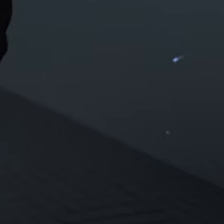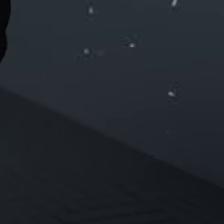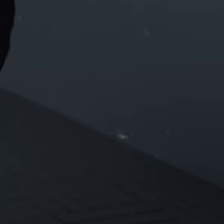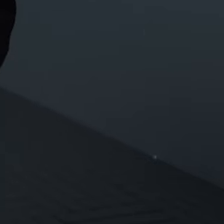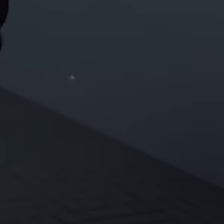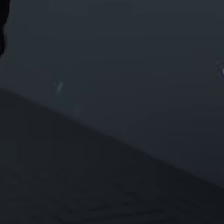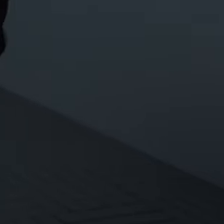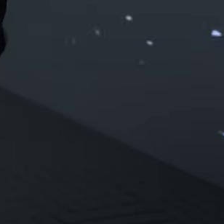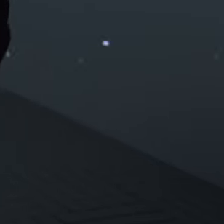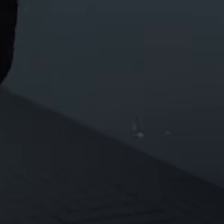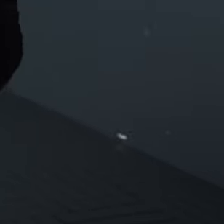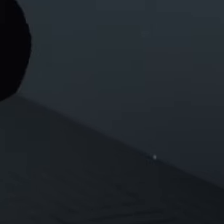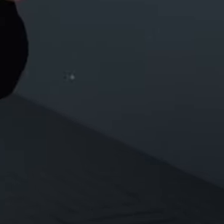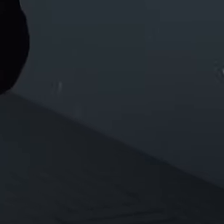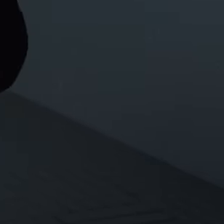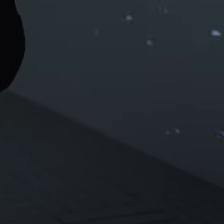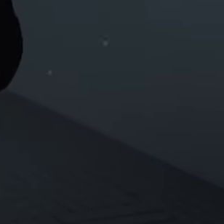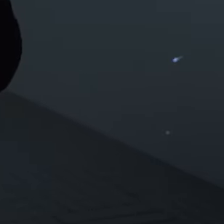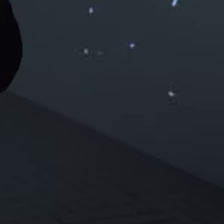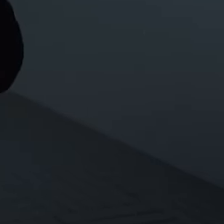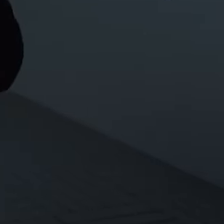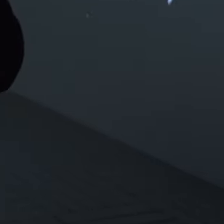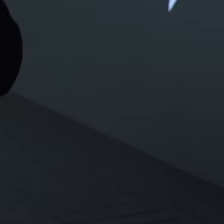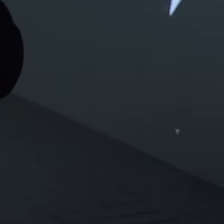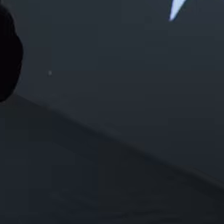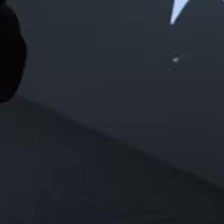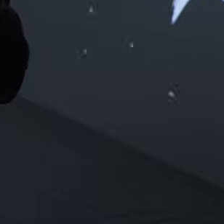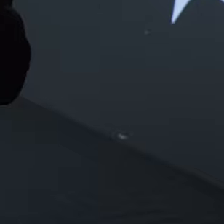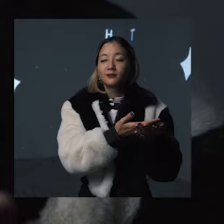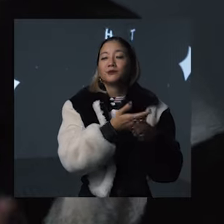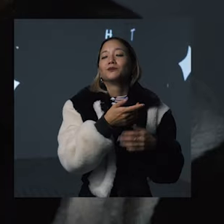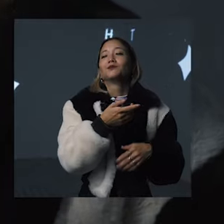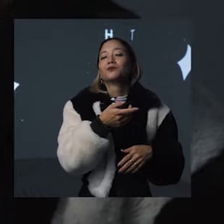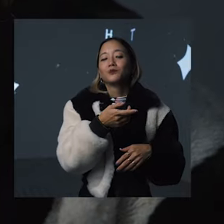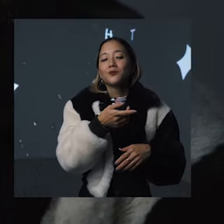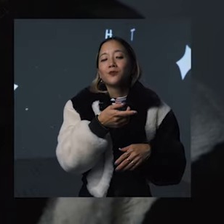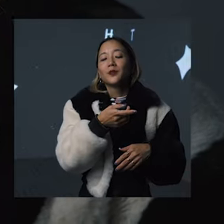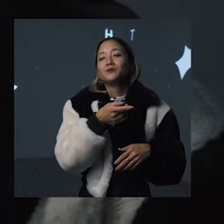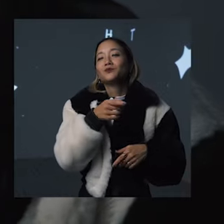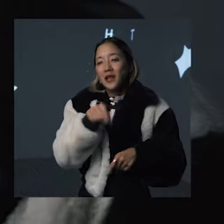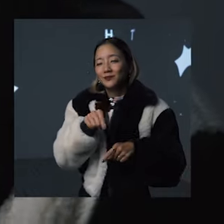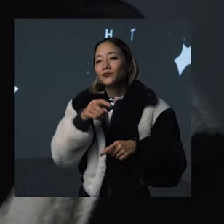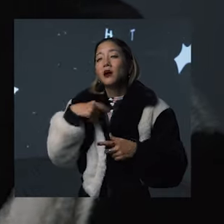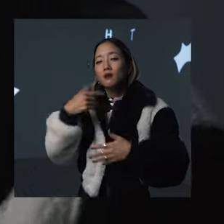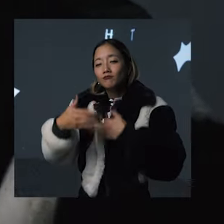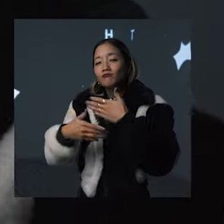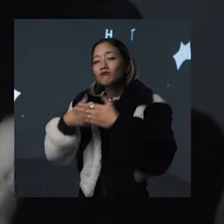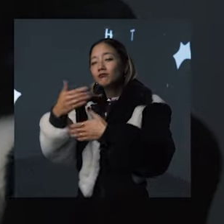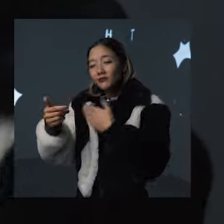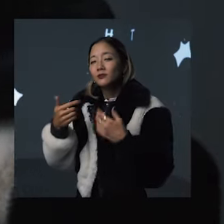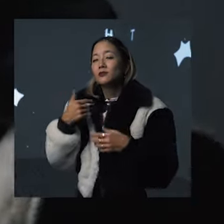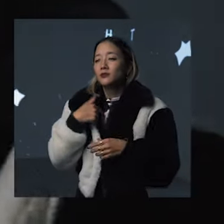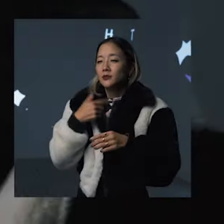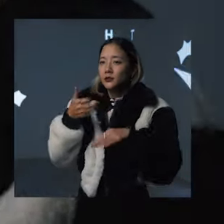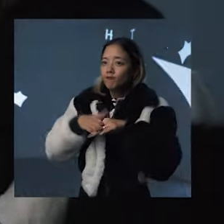becomes more of a translation rather than a real-time interpretation. And so seeing that in my work and also